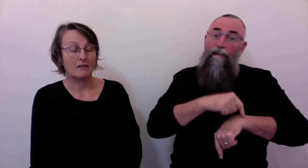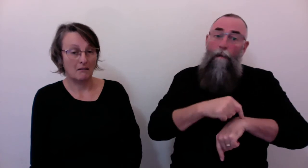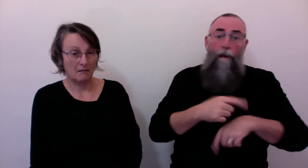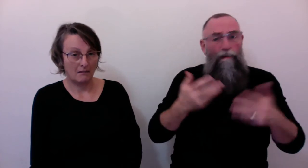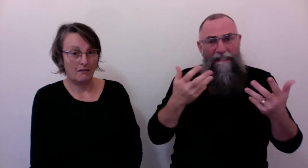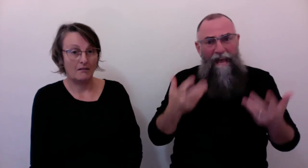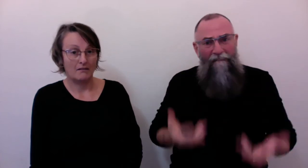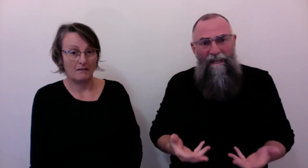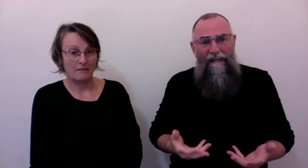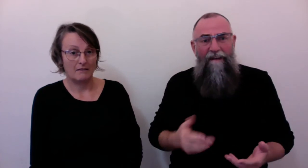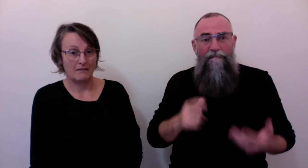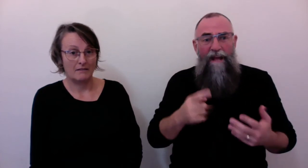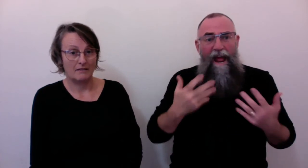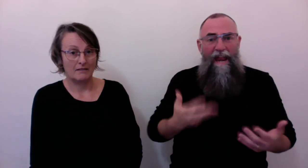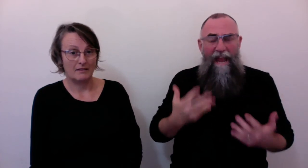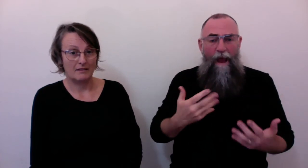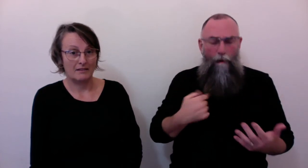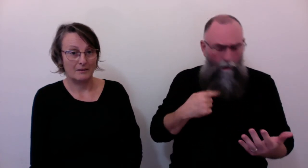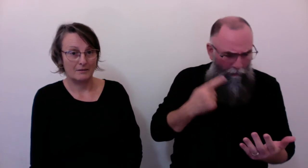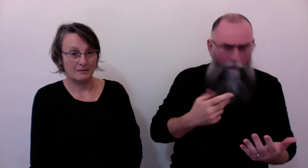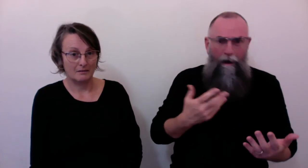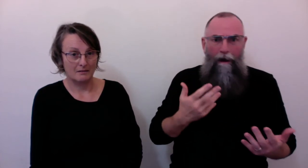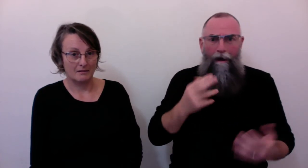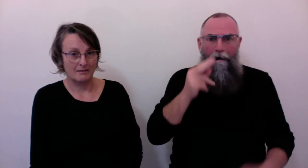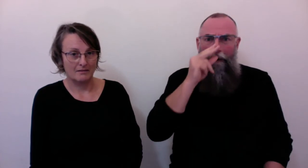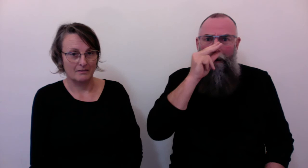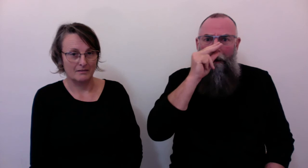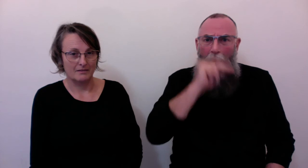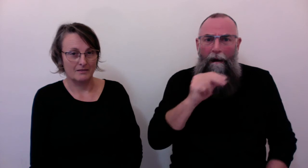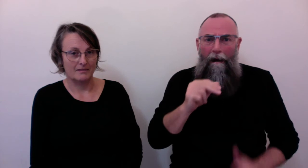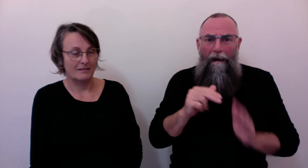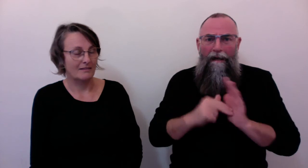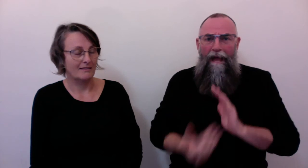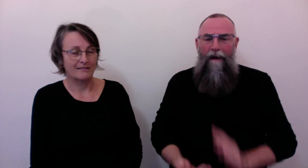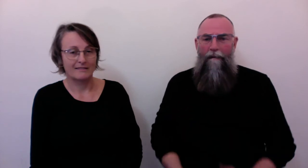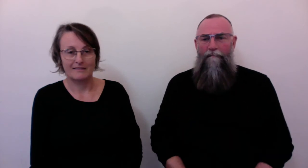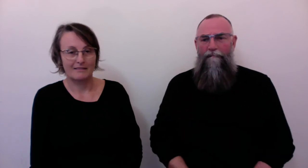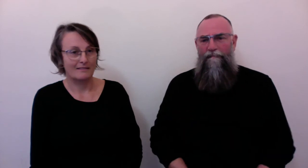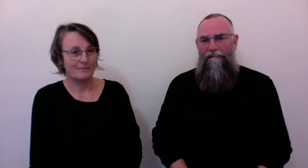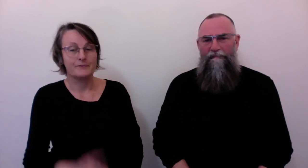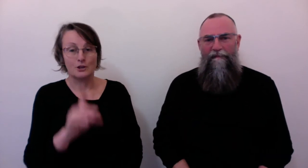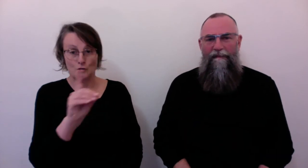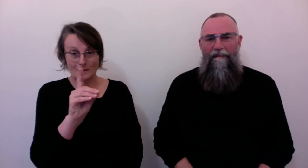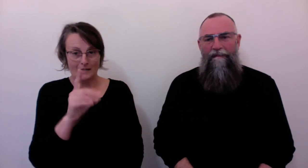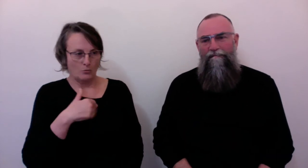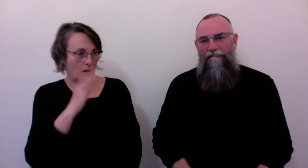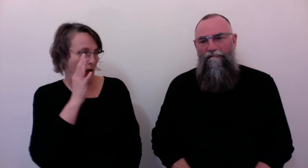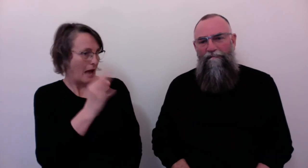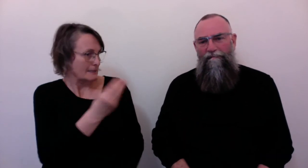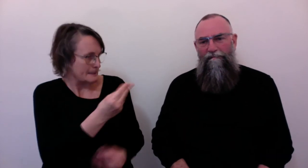but now when I look at it, I'm like, oh, it's tiny. Yeah. Now, before we get to our bottle of uncomfortable, which is where we ask something, right? I got to ask, and